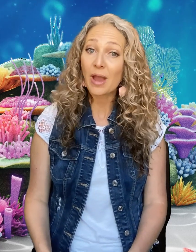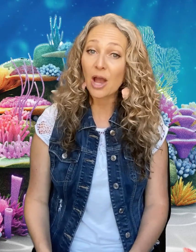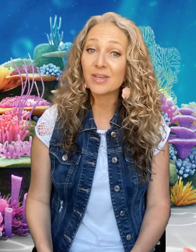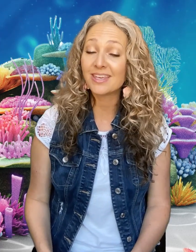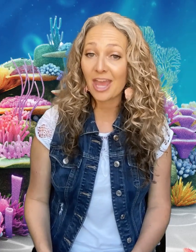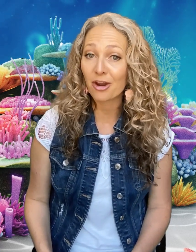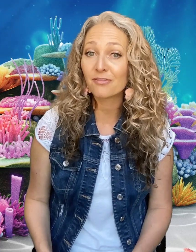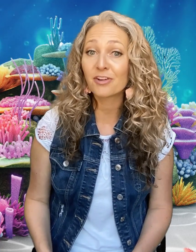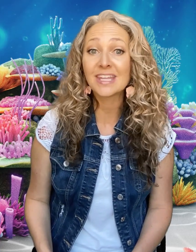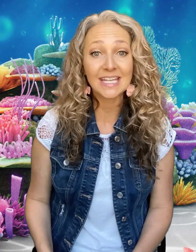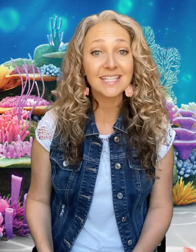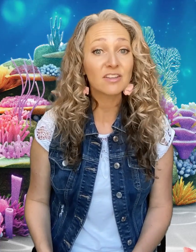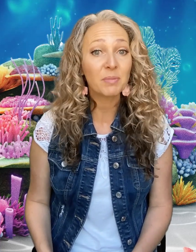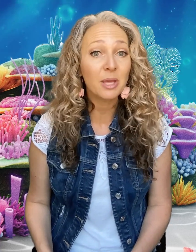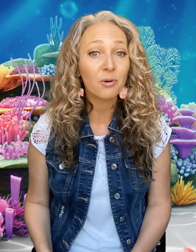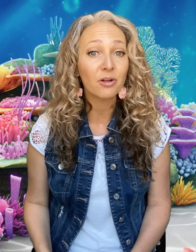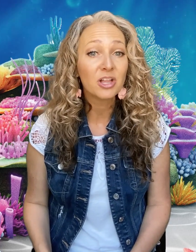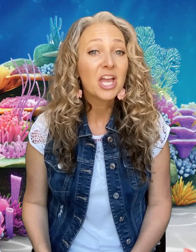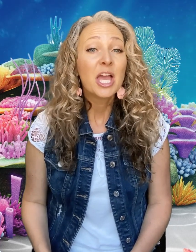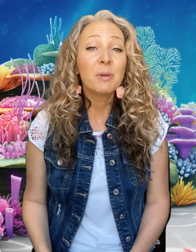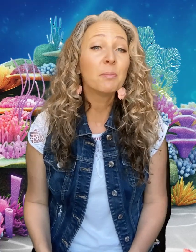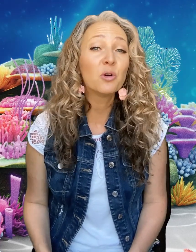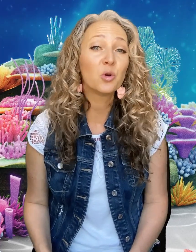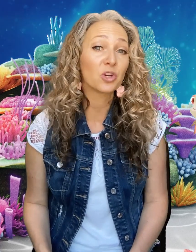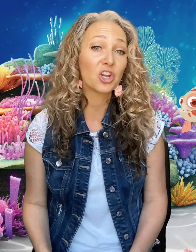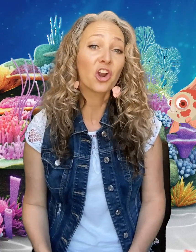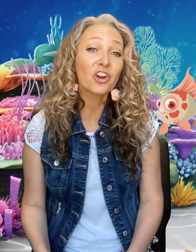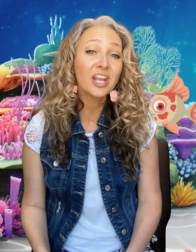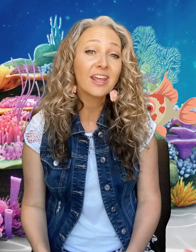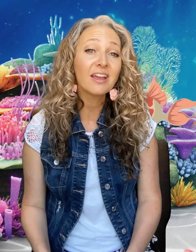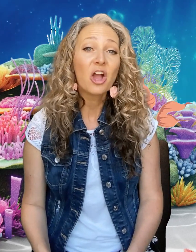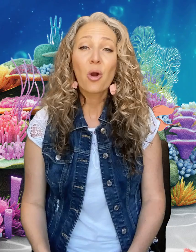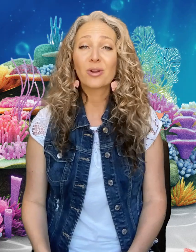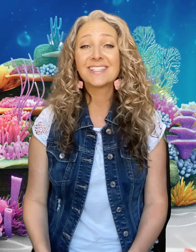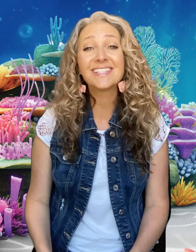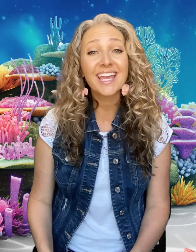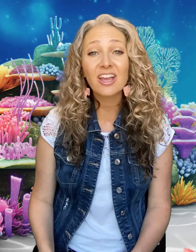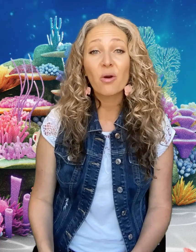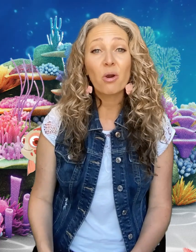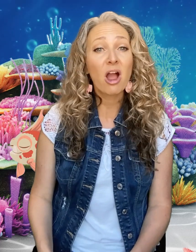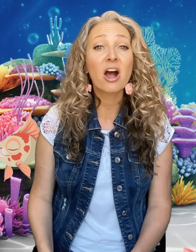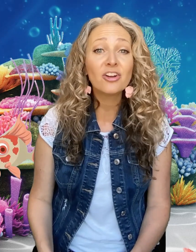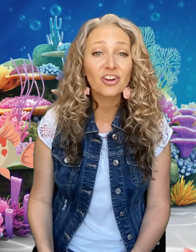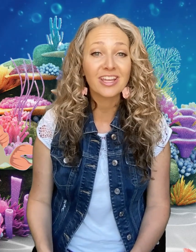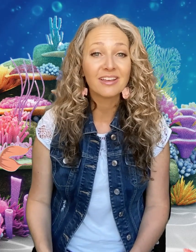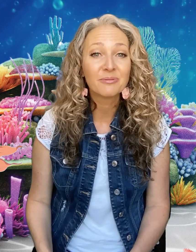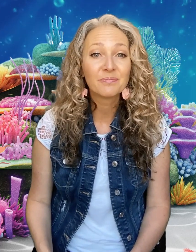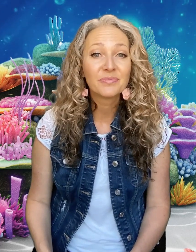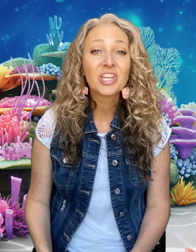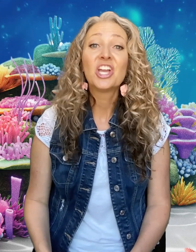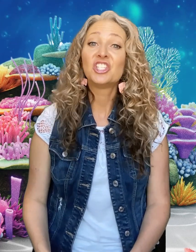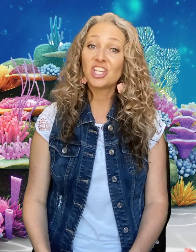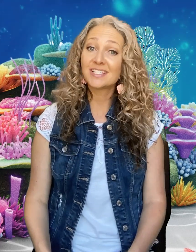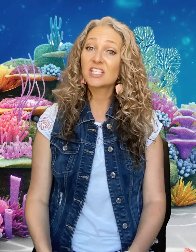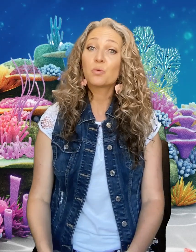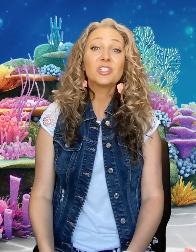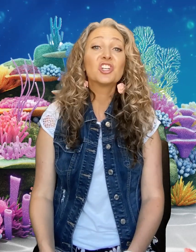he cared for the needs of people who were hurting or sick or hungry. Jesus was a